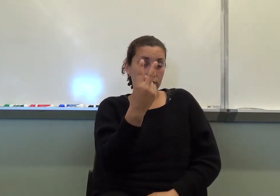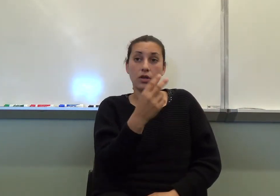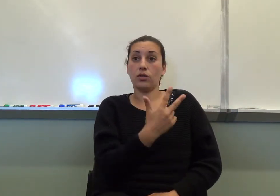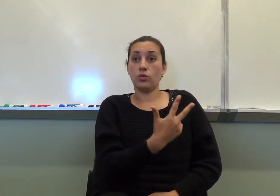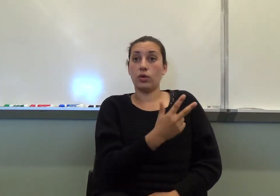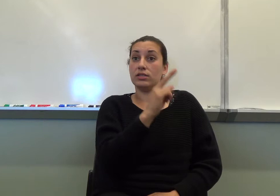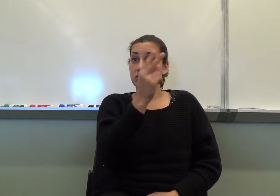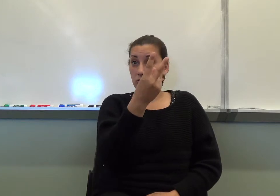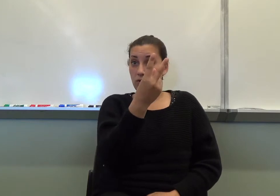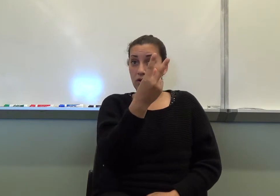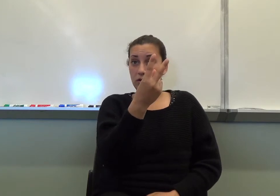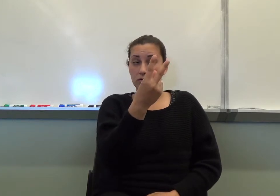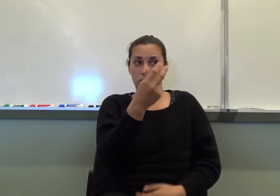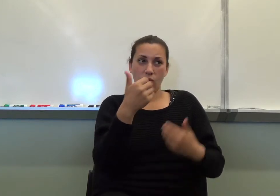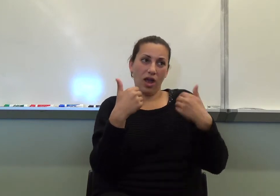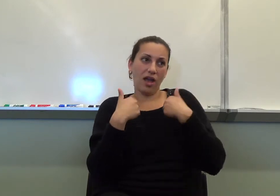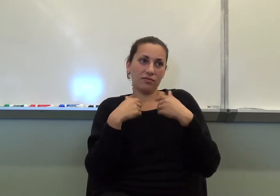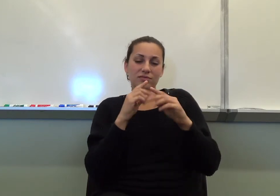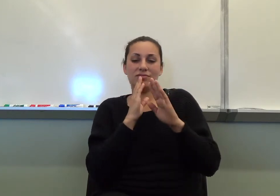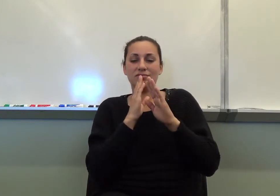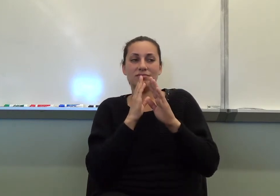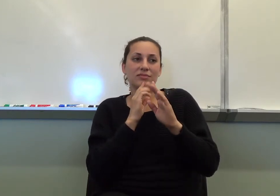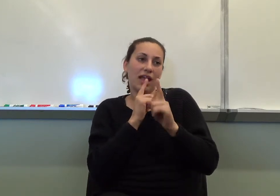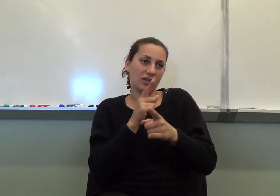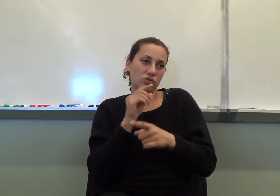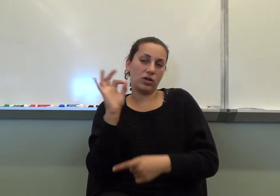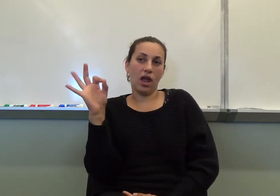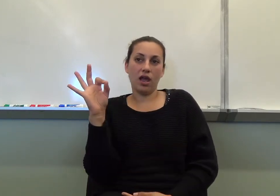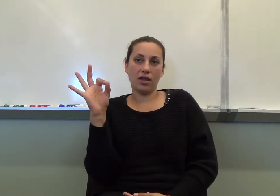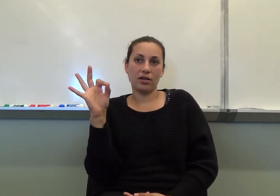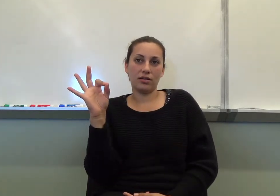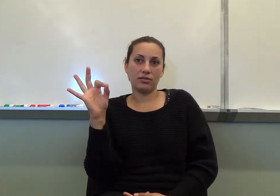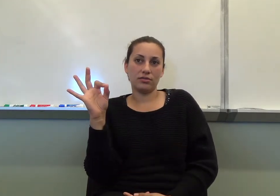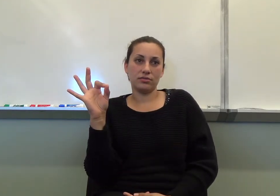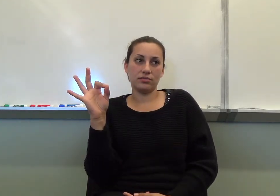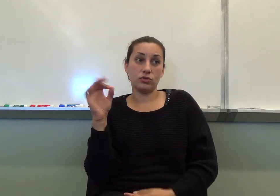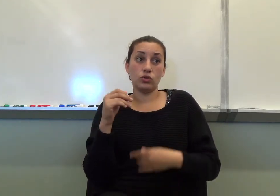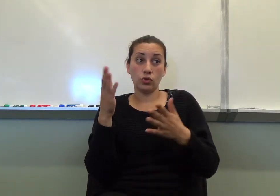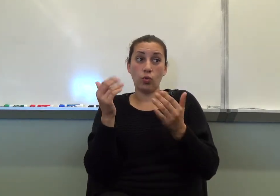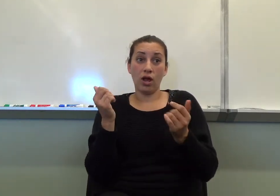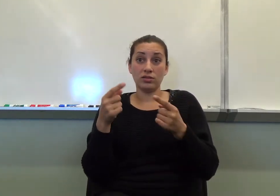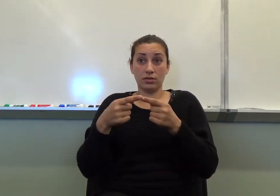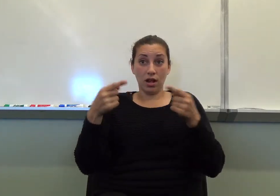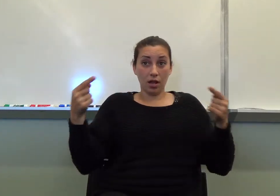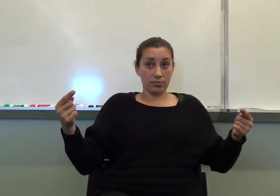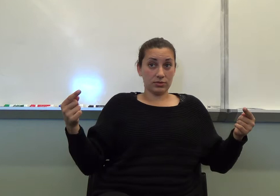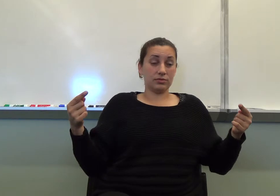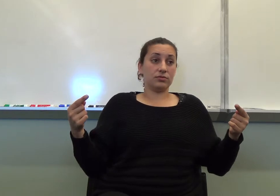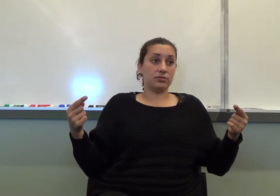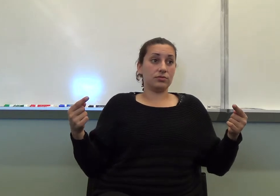of course what you get is 9. If you want to go backwards through that process, there's a certain symbol